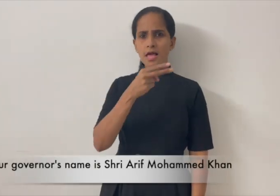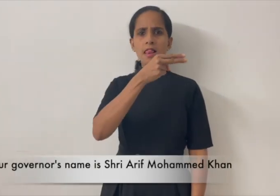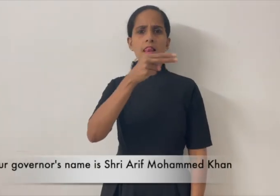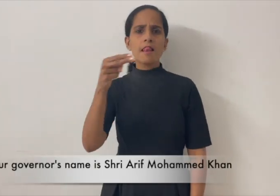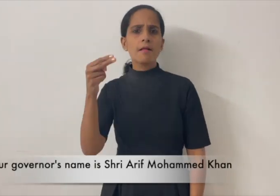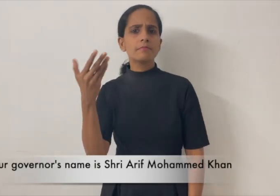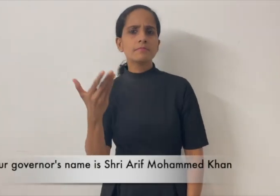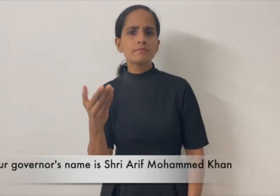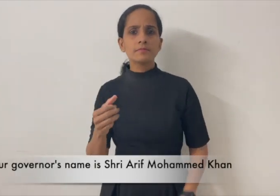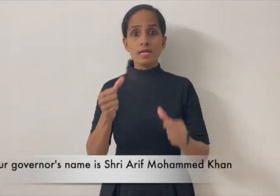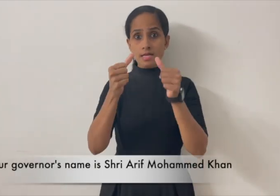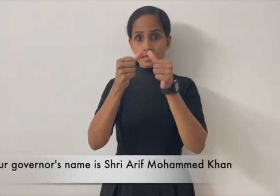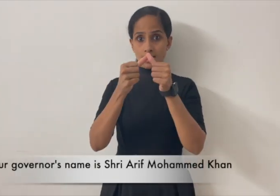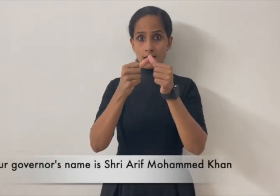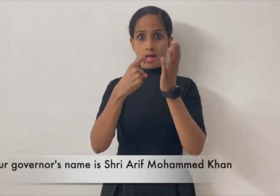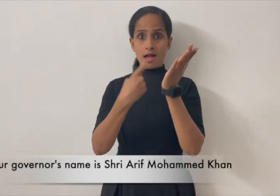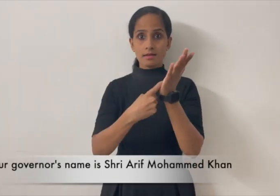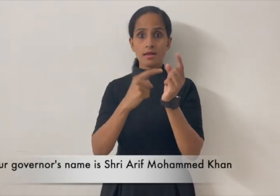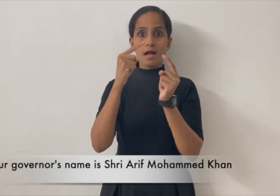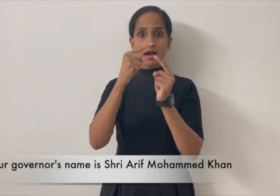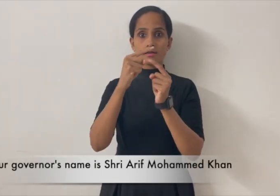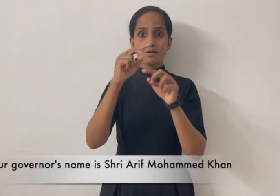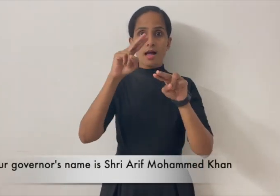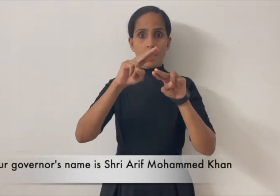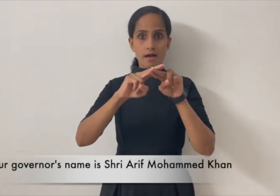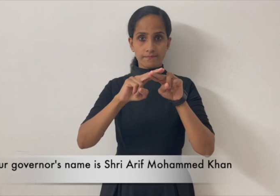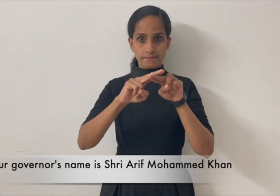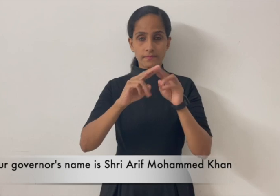Our governor's name is Arif